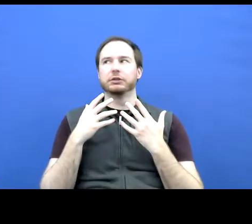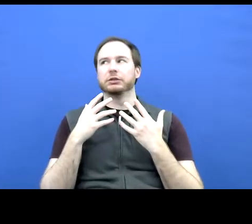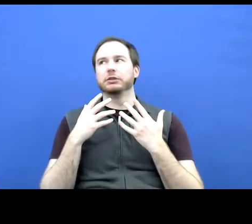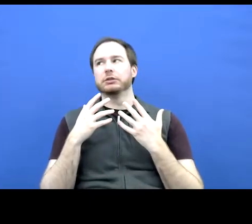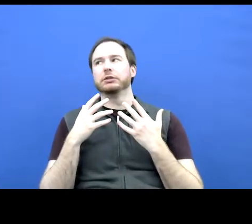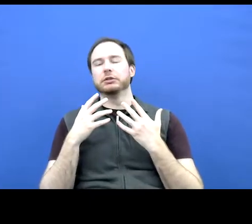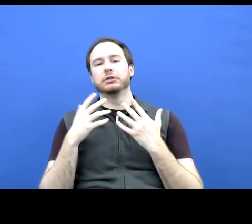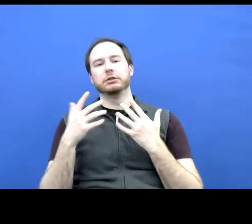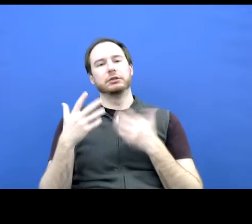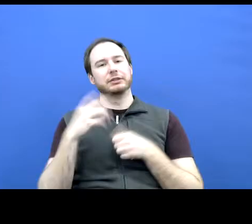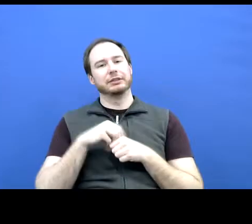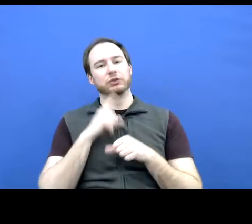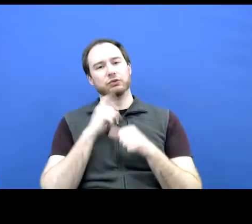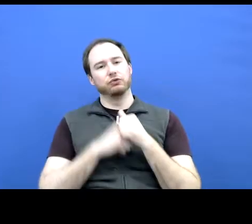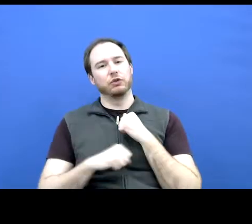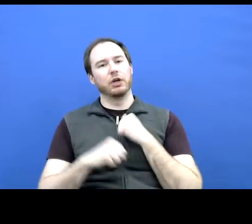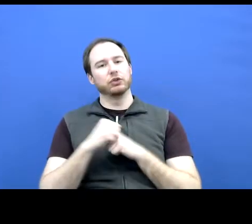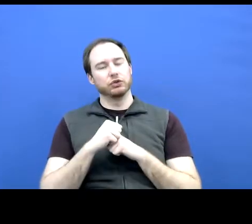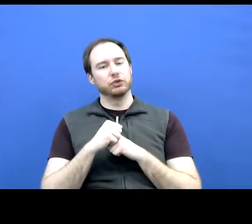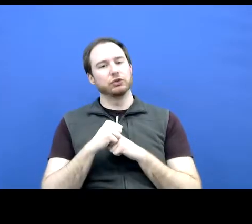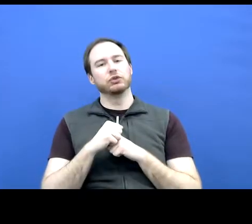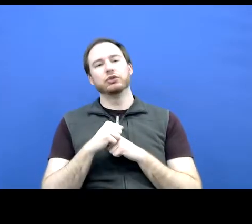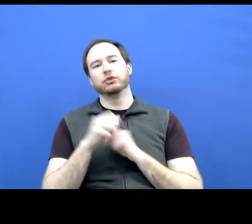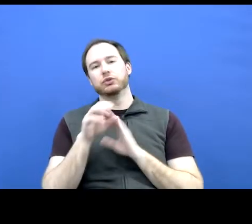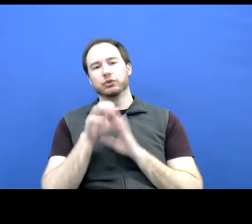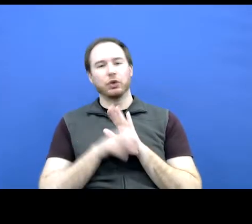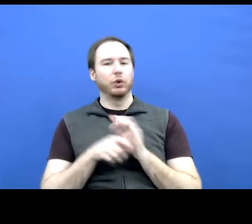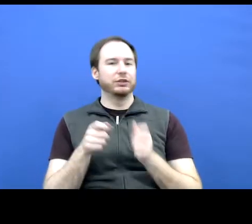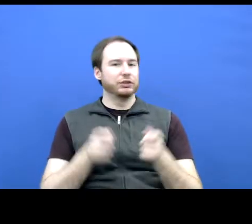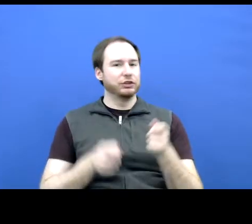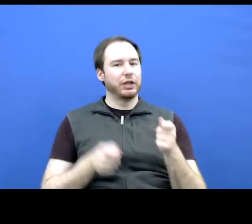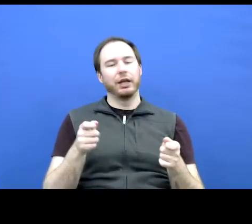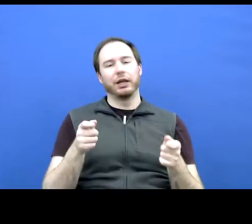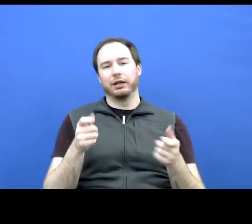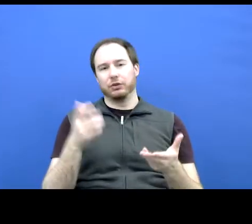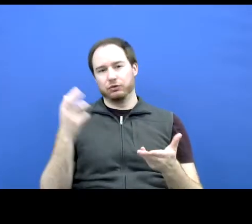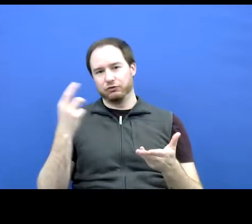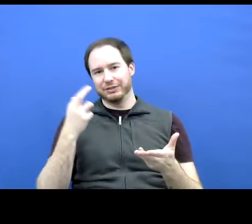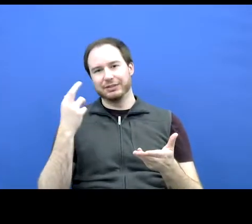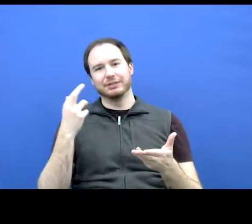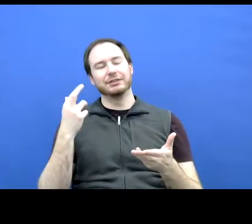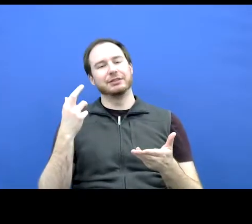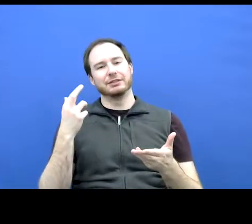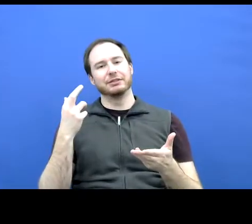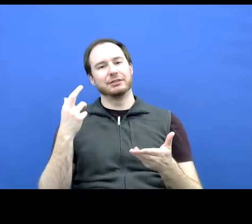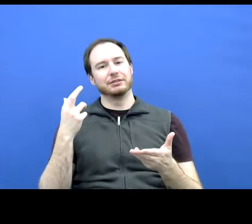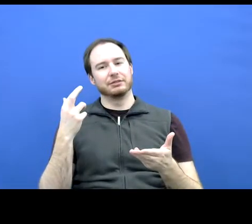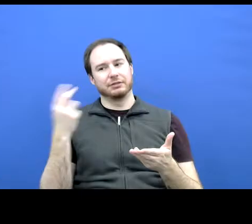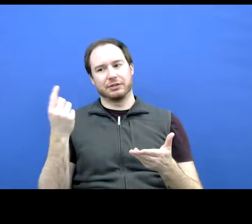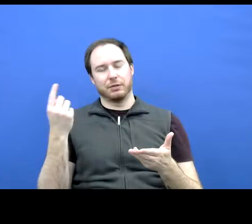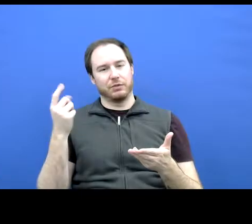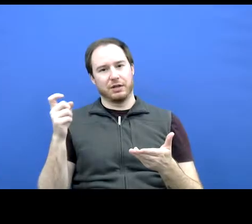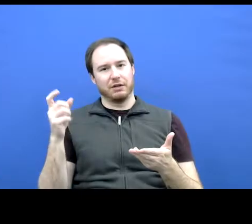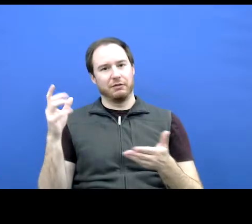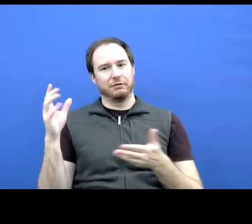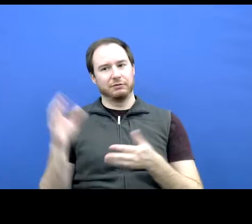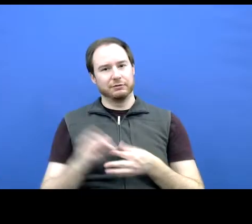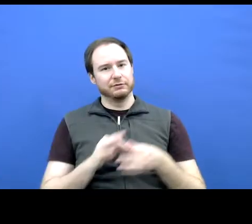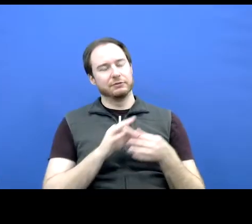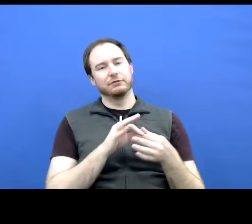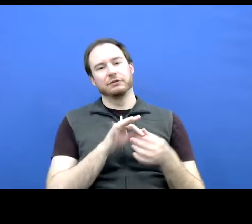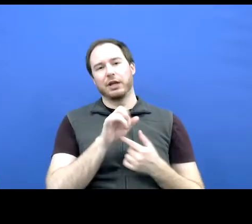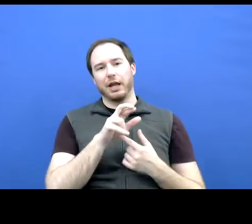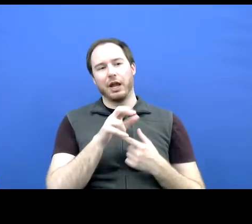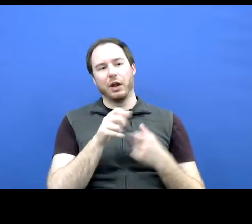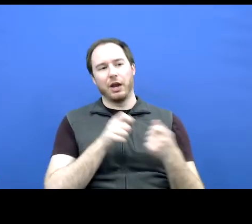you get into the structural and the code change, now there's a good reason for it. Some of it has to do with the amount of air handling